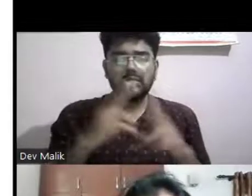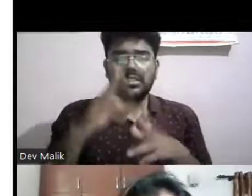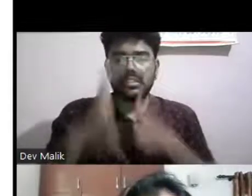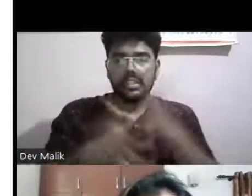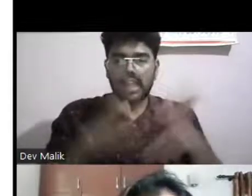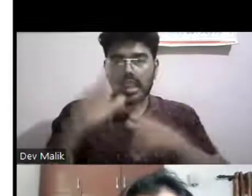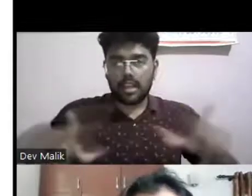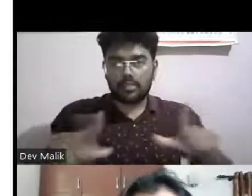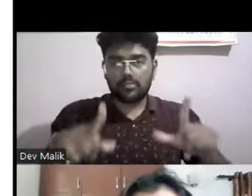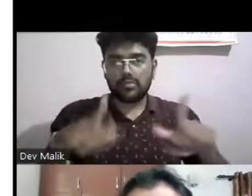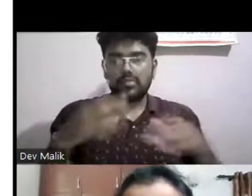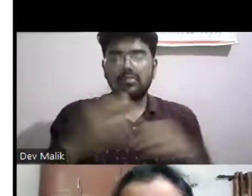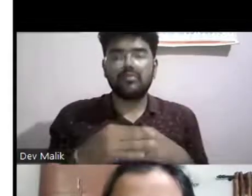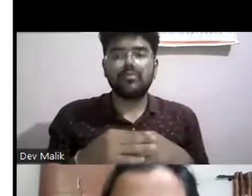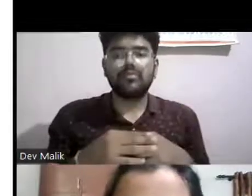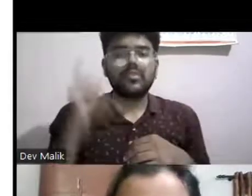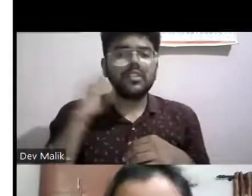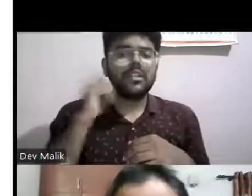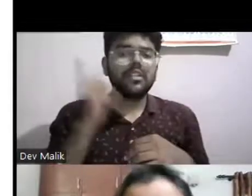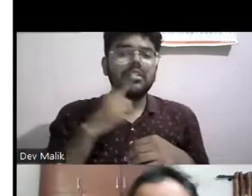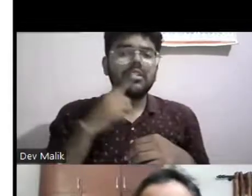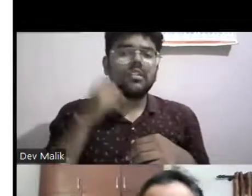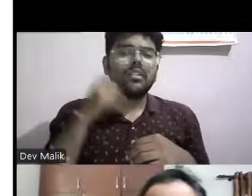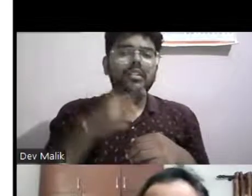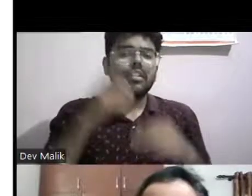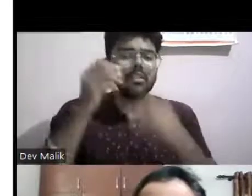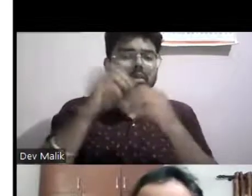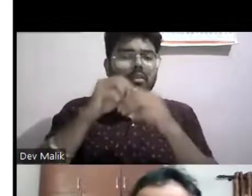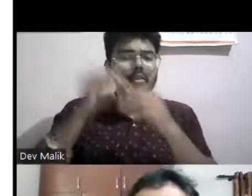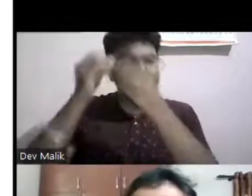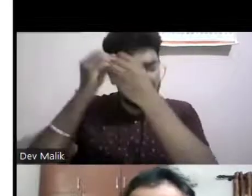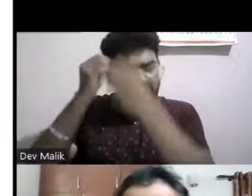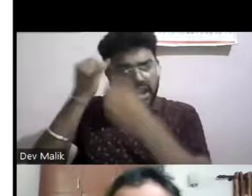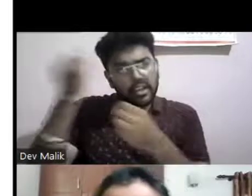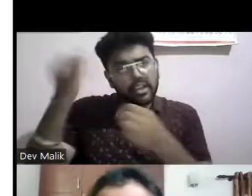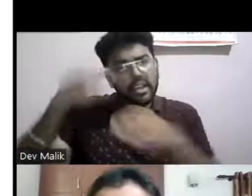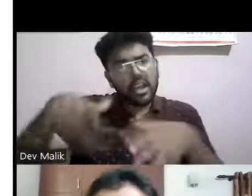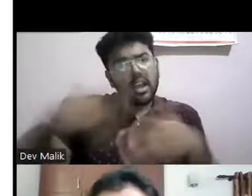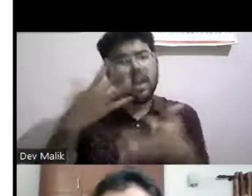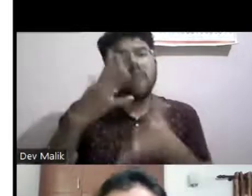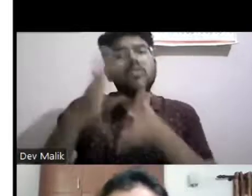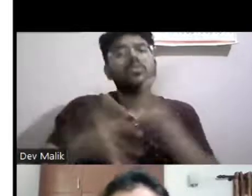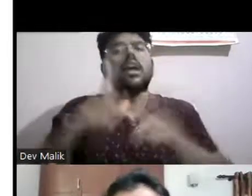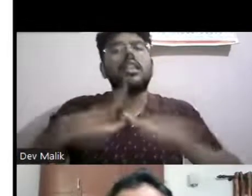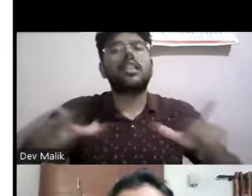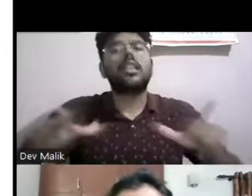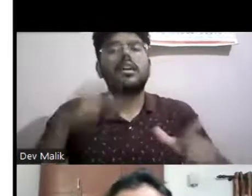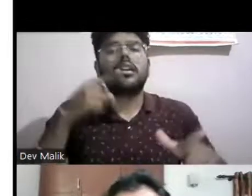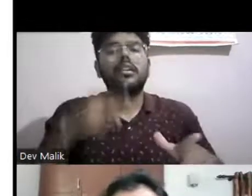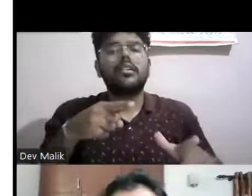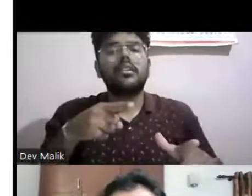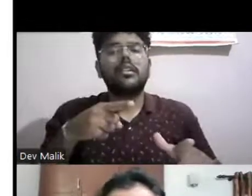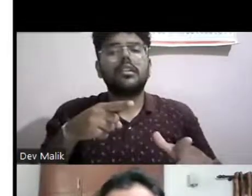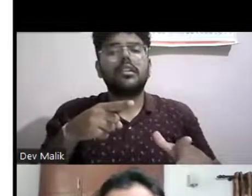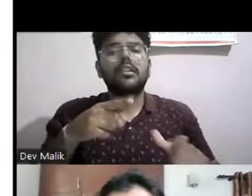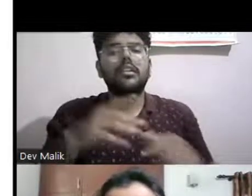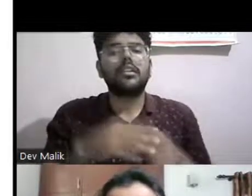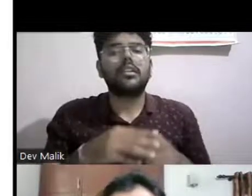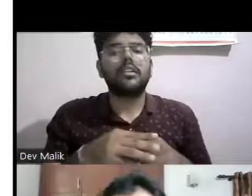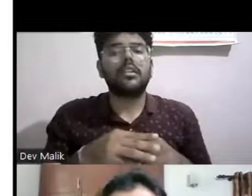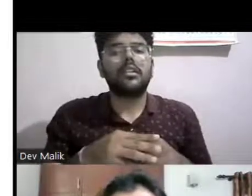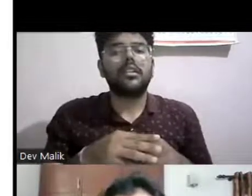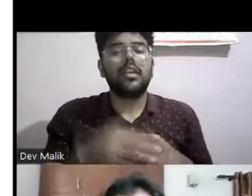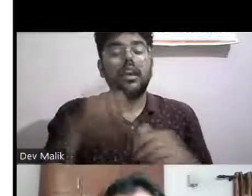language? There's this whole idea of trying to bring sign language to the status of a